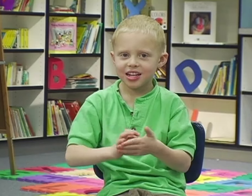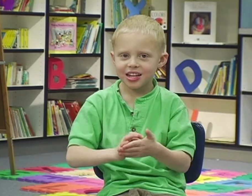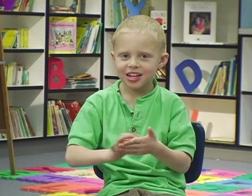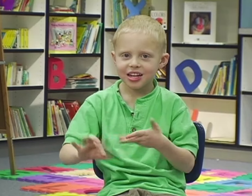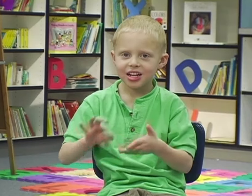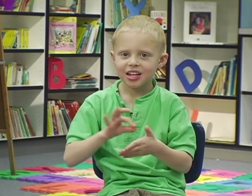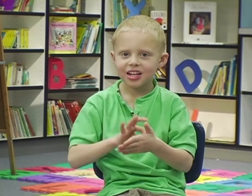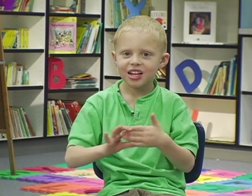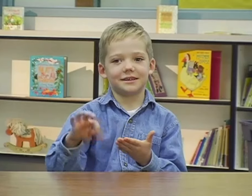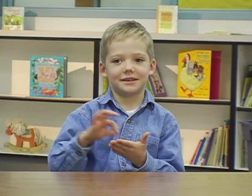Counting.